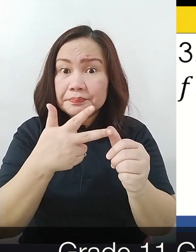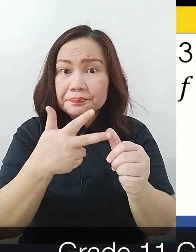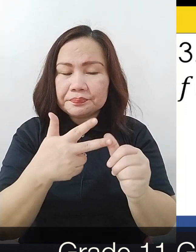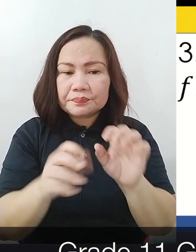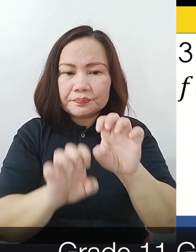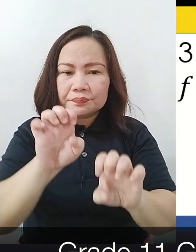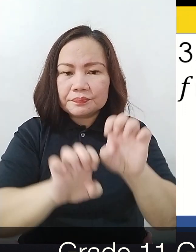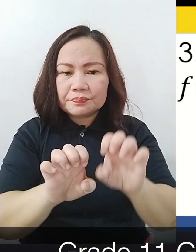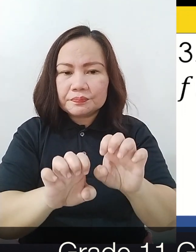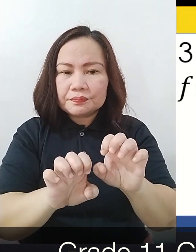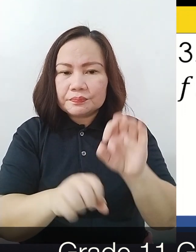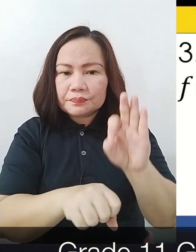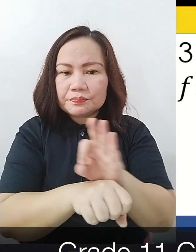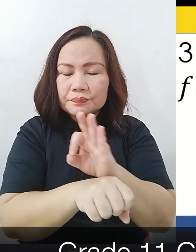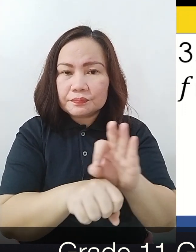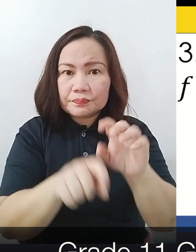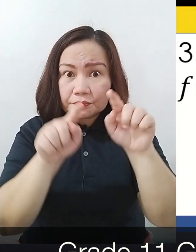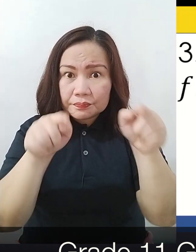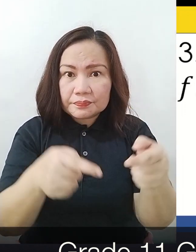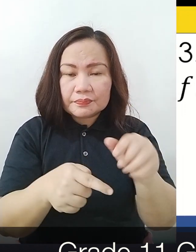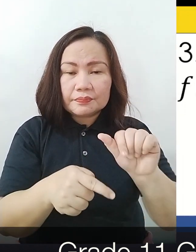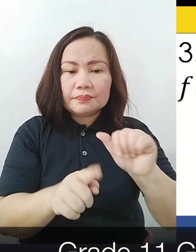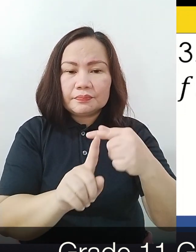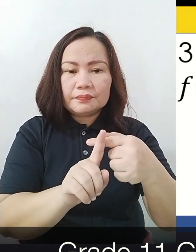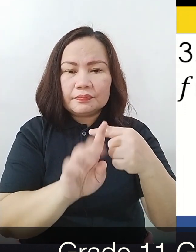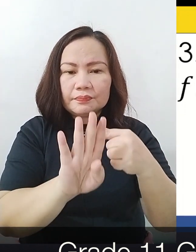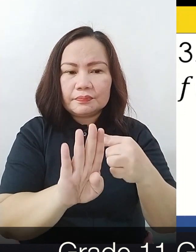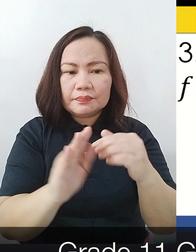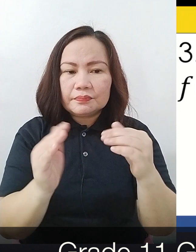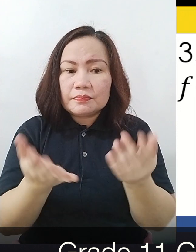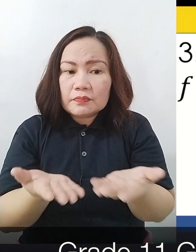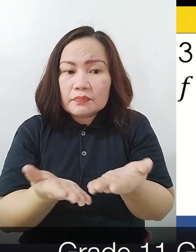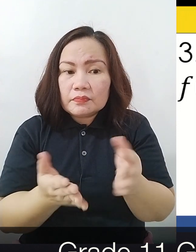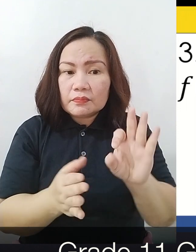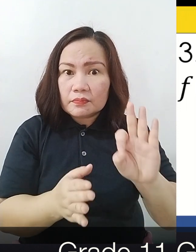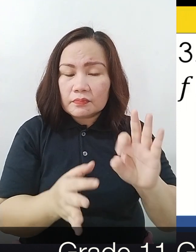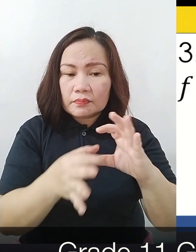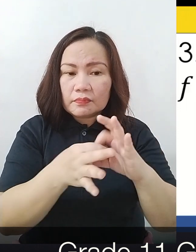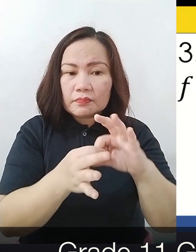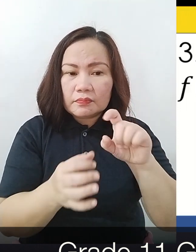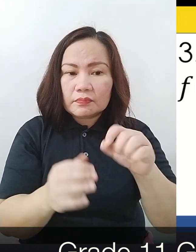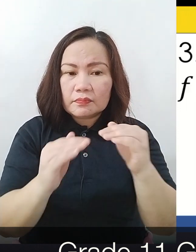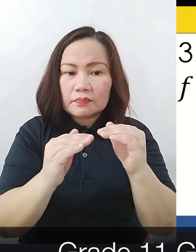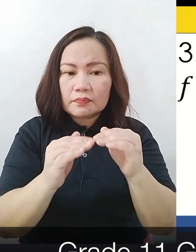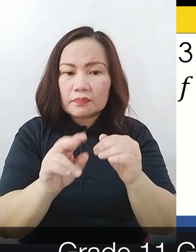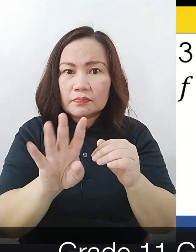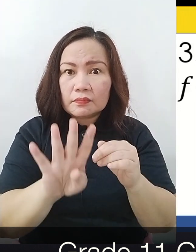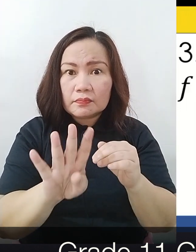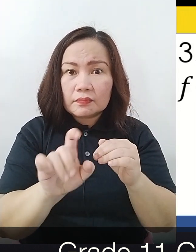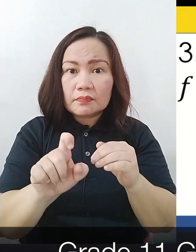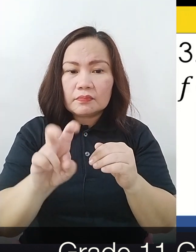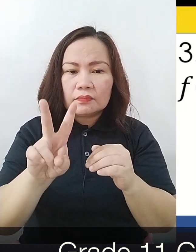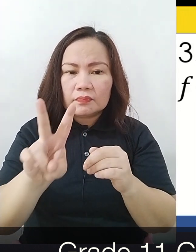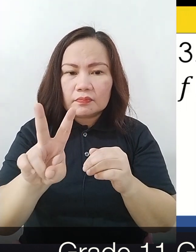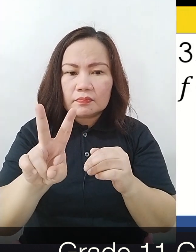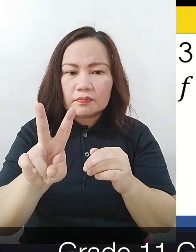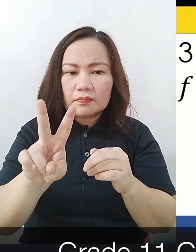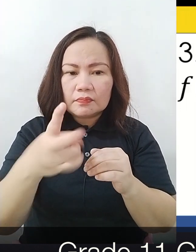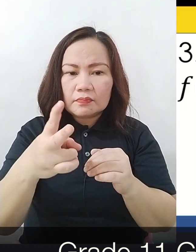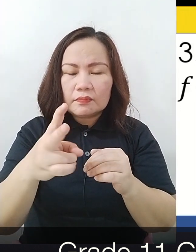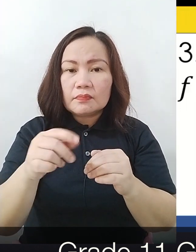Evaluate the function a plus b, where the function x is equal to 4x squared minus